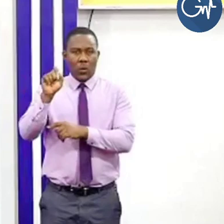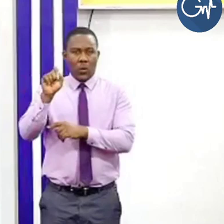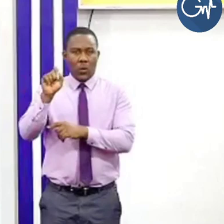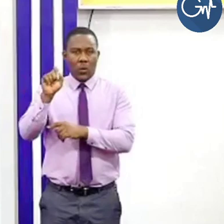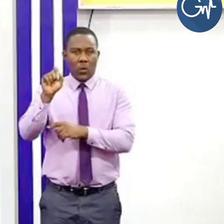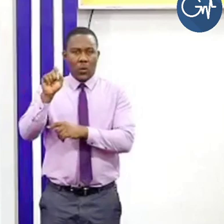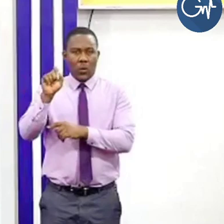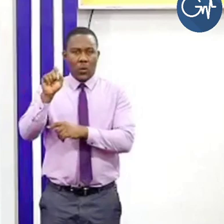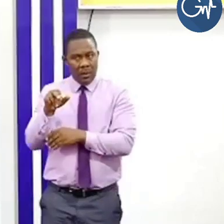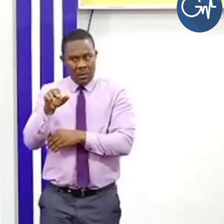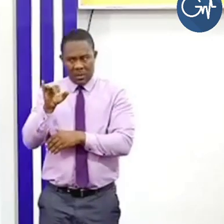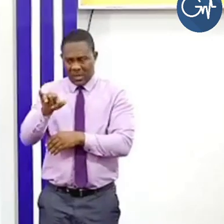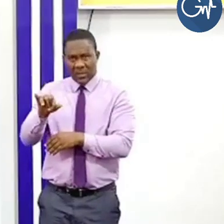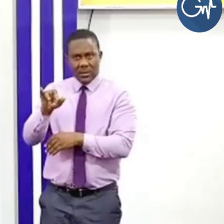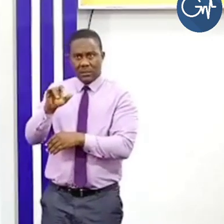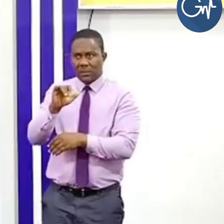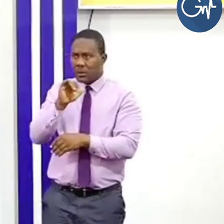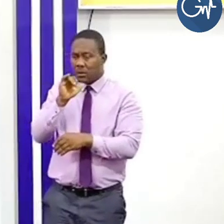Yanukra.